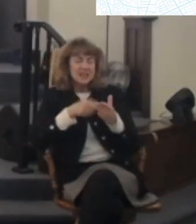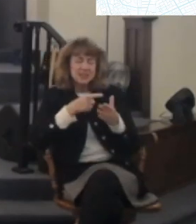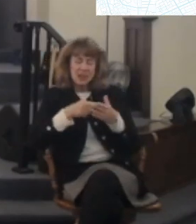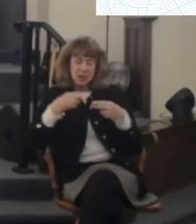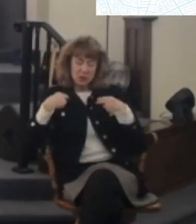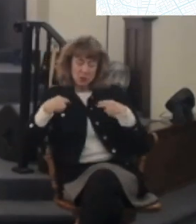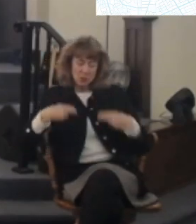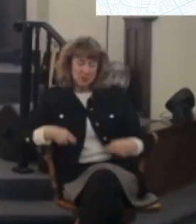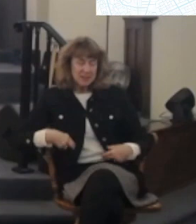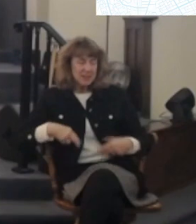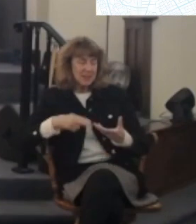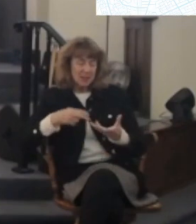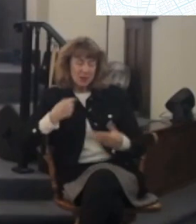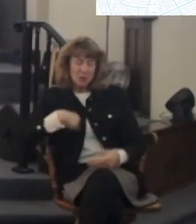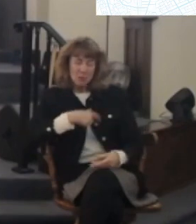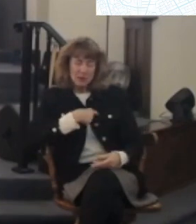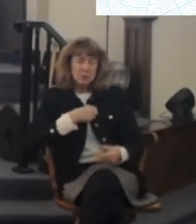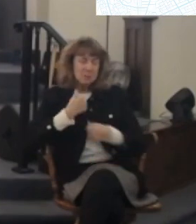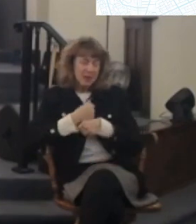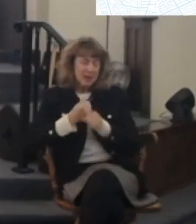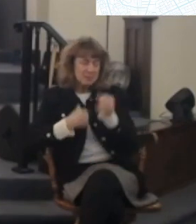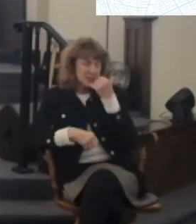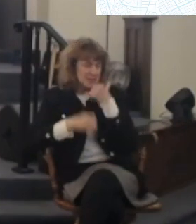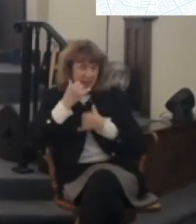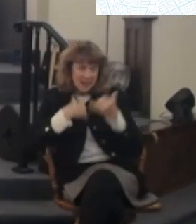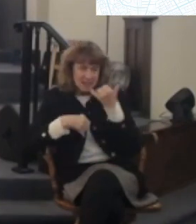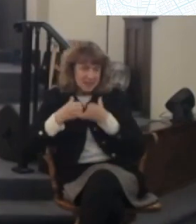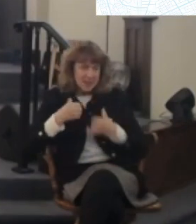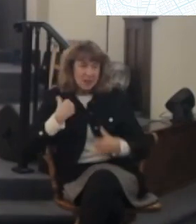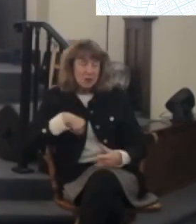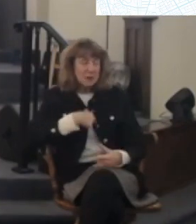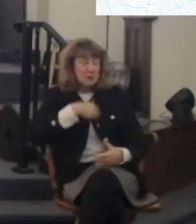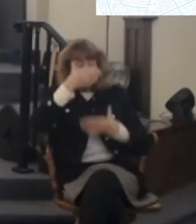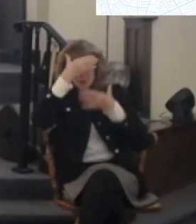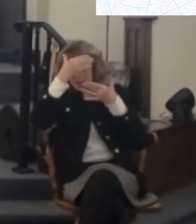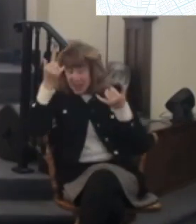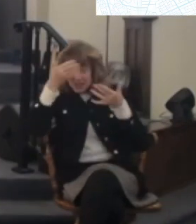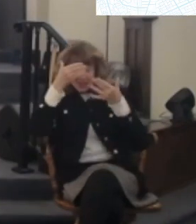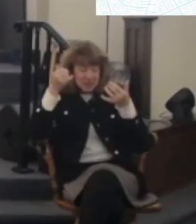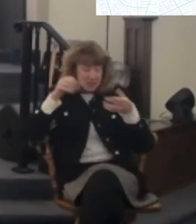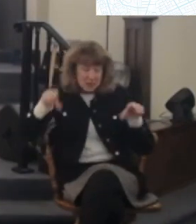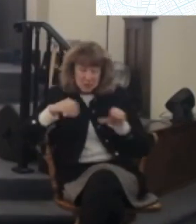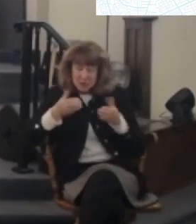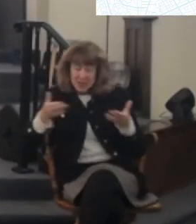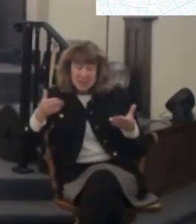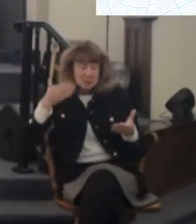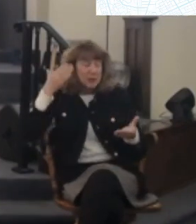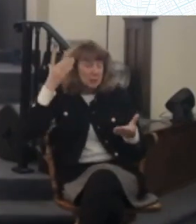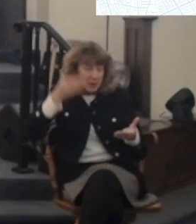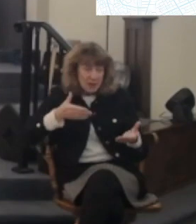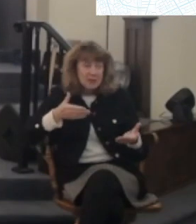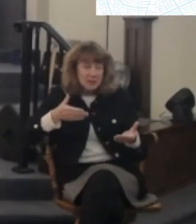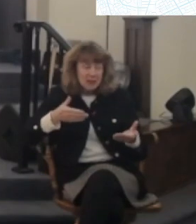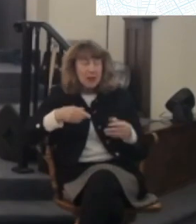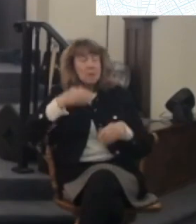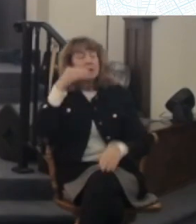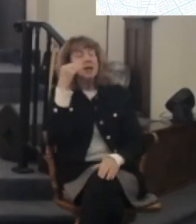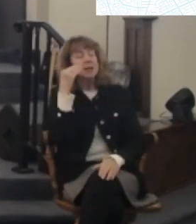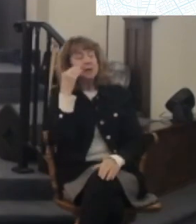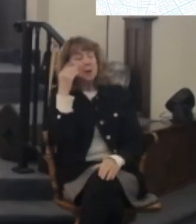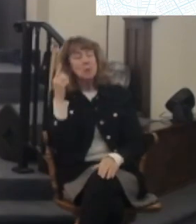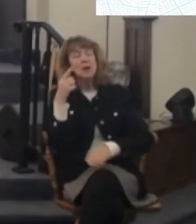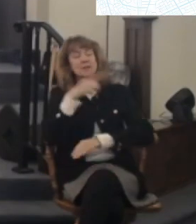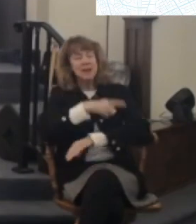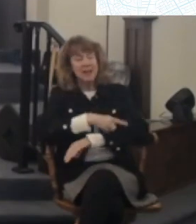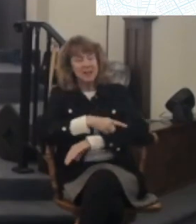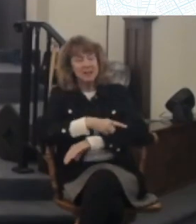nature. As humans, we're going to make mistakes. There are going to be times we forget to do things and stuff like that. But I know that one day it's not going to be